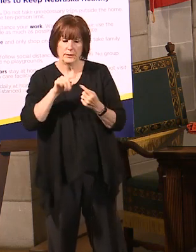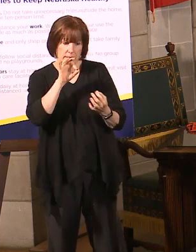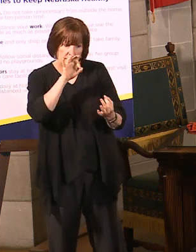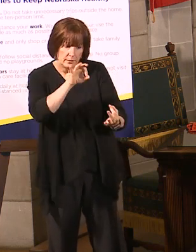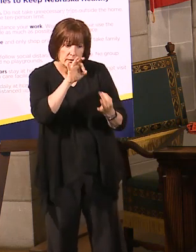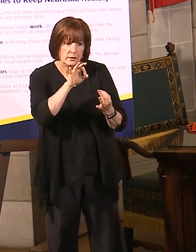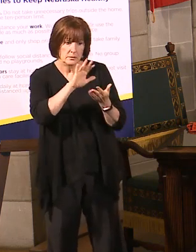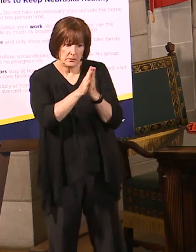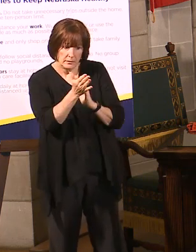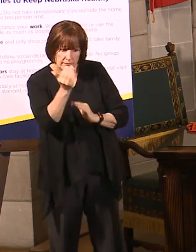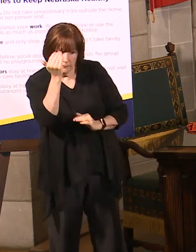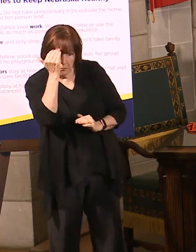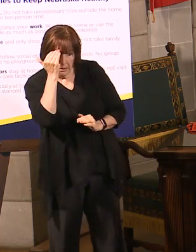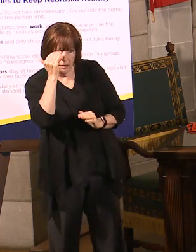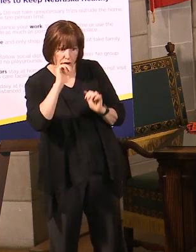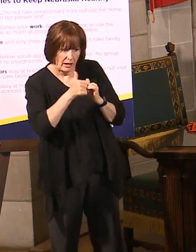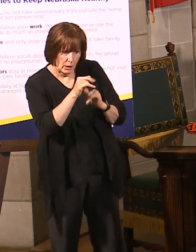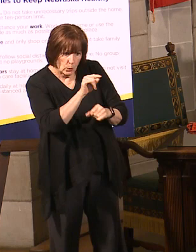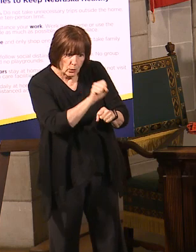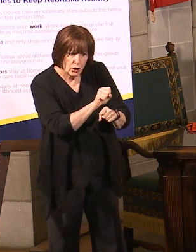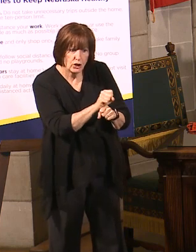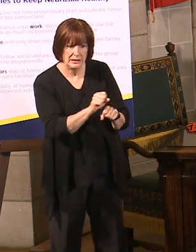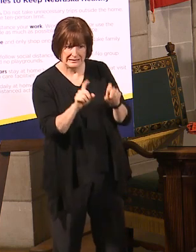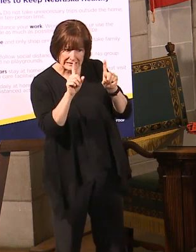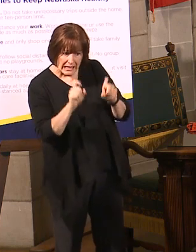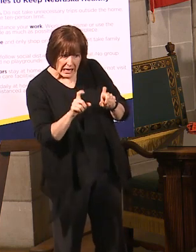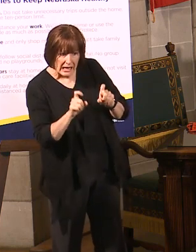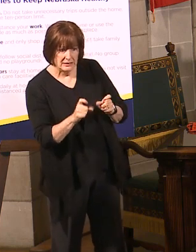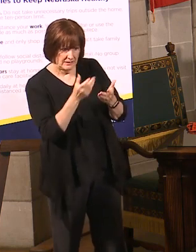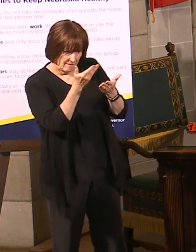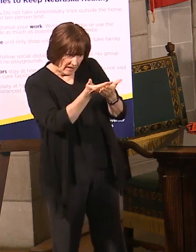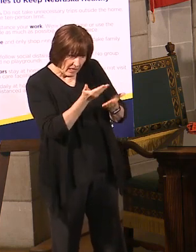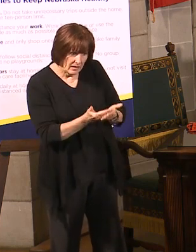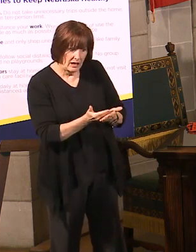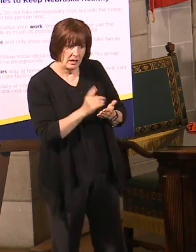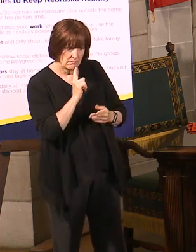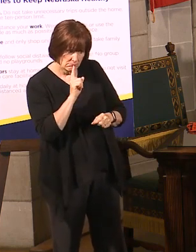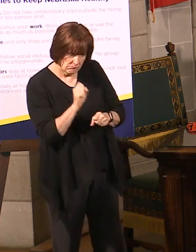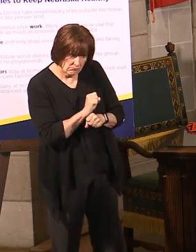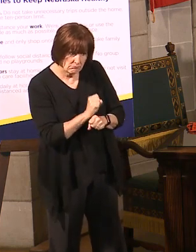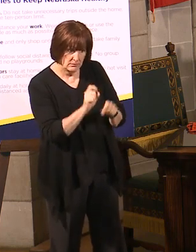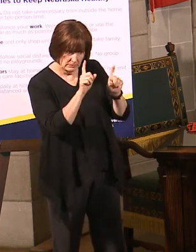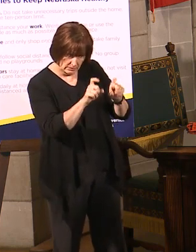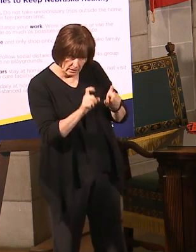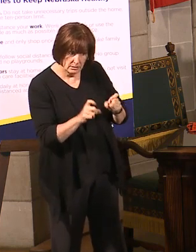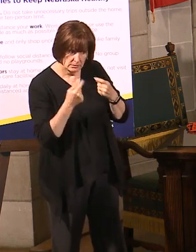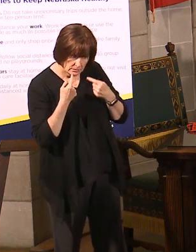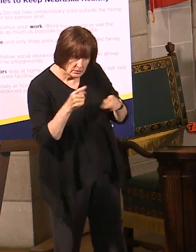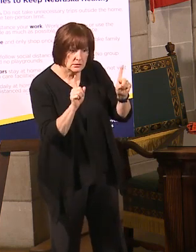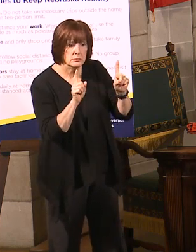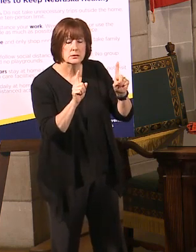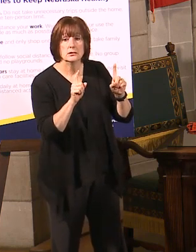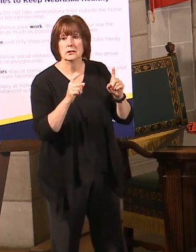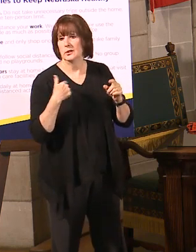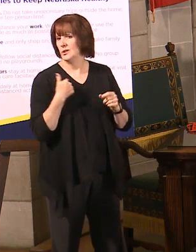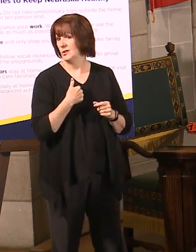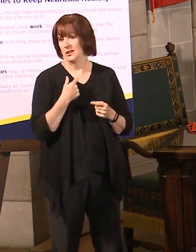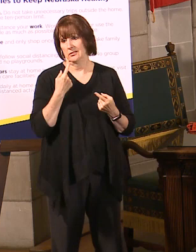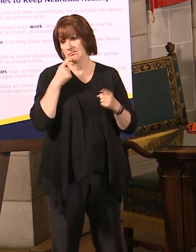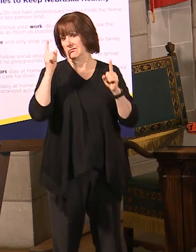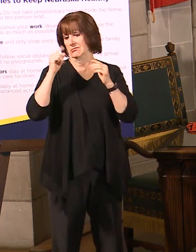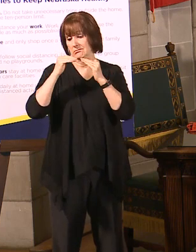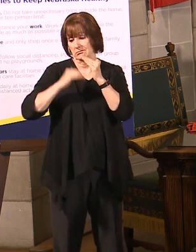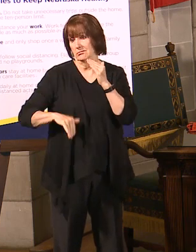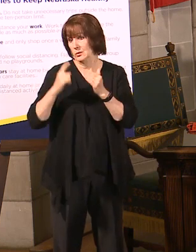become familiar with the equipment, test the equipment, validate the tests, and after just under a week, around